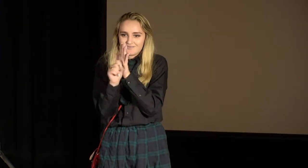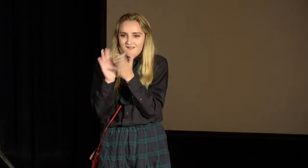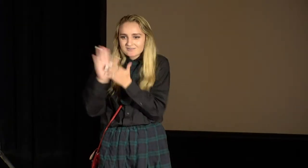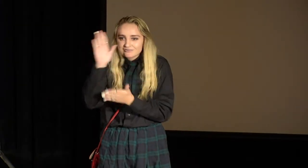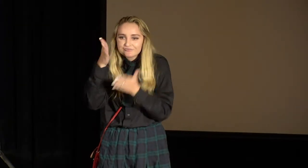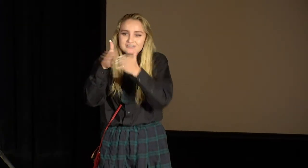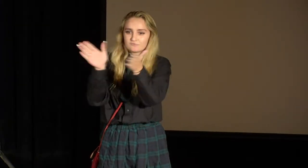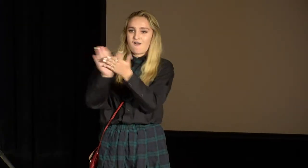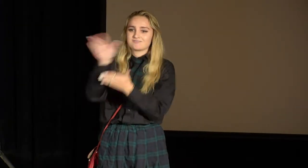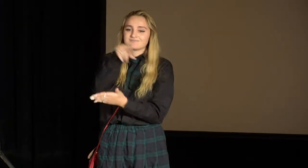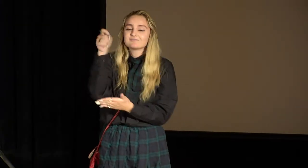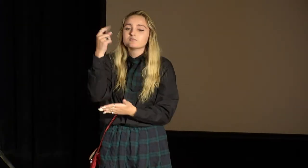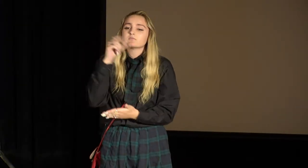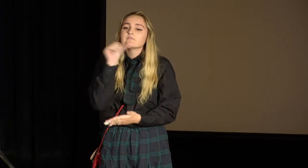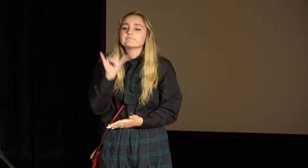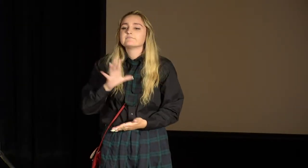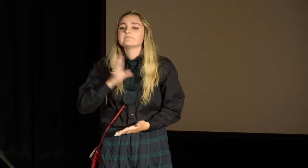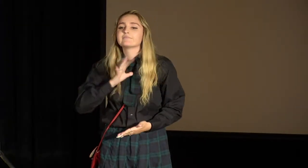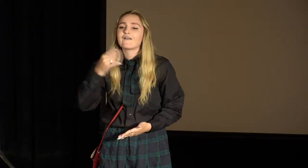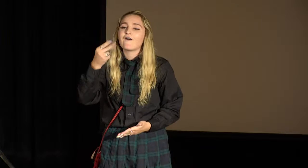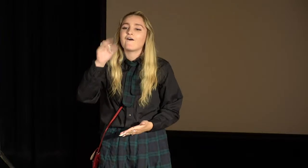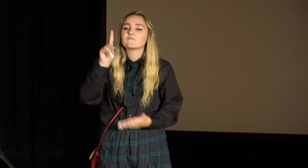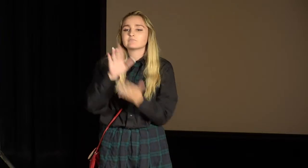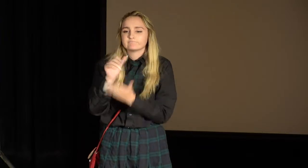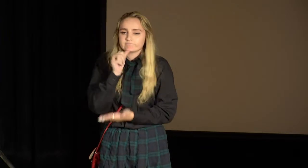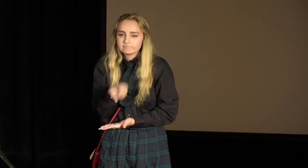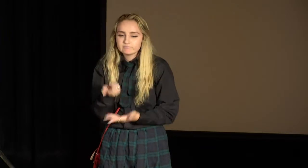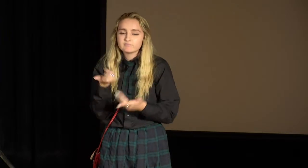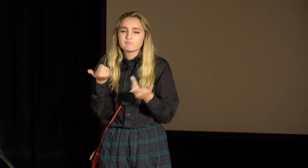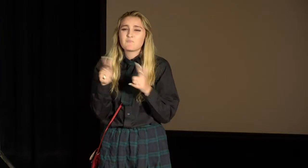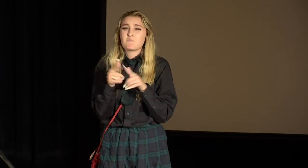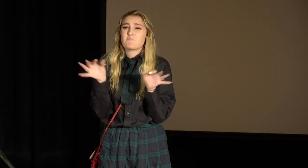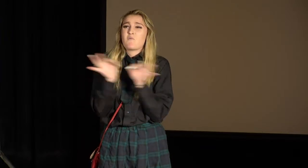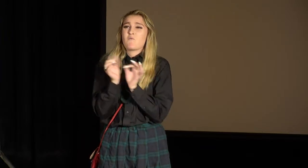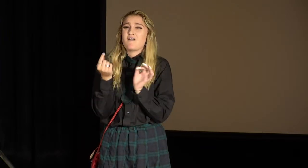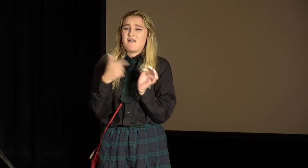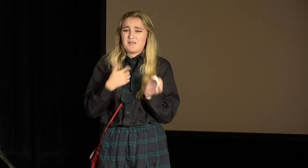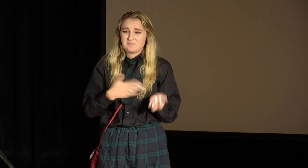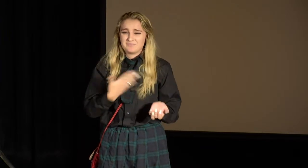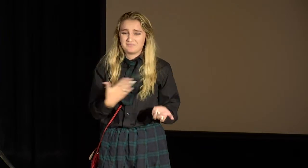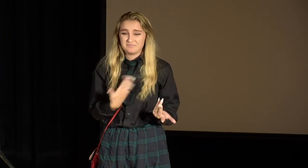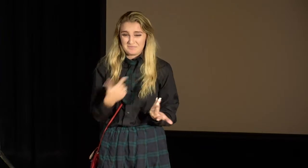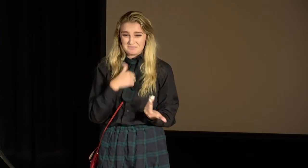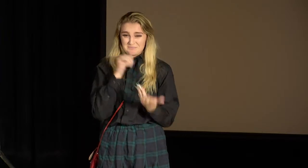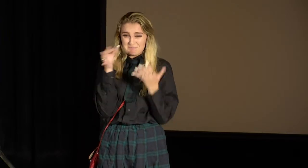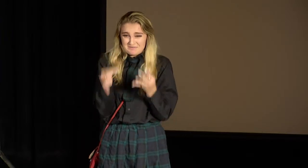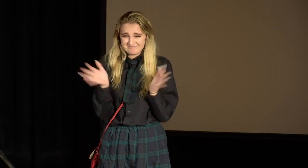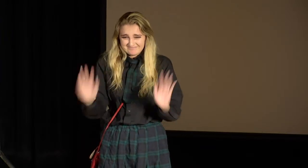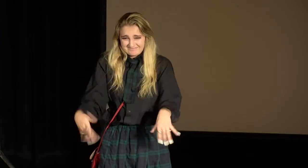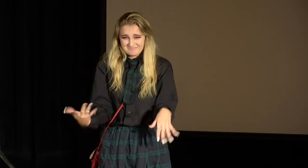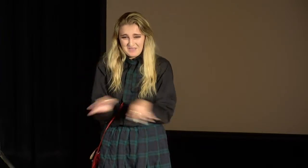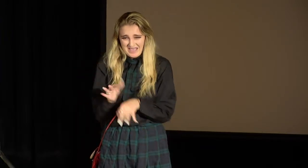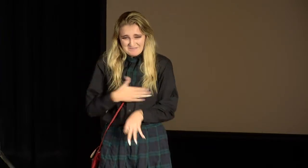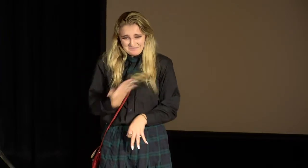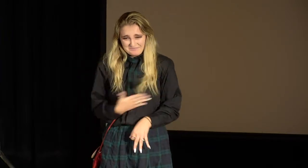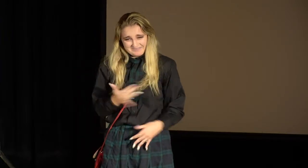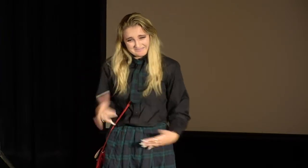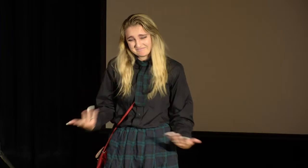gonna just go to a state school on a scholarship, not going to Harvard. What's important is just to know that I'm